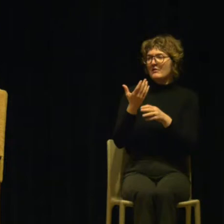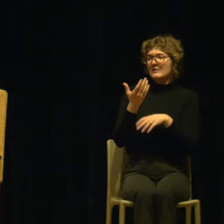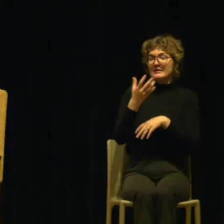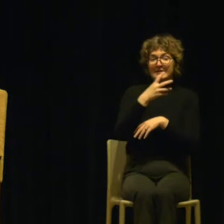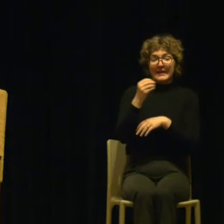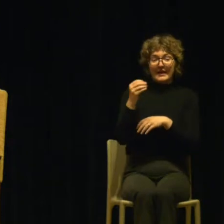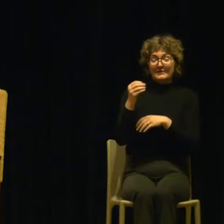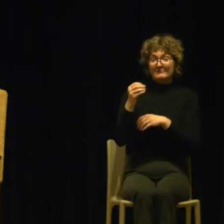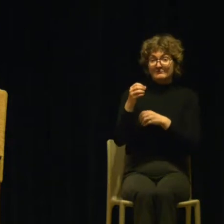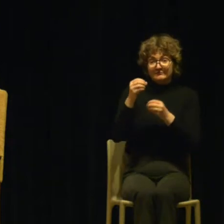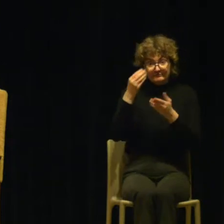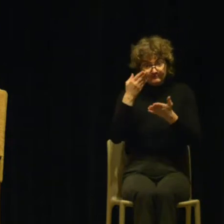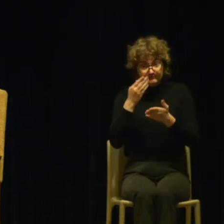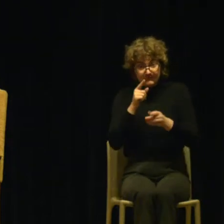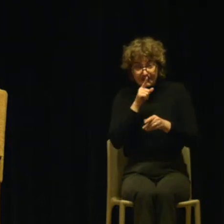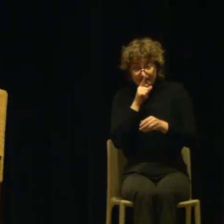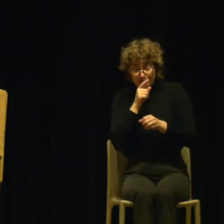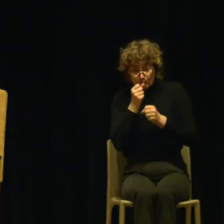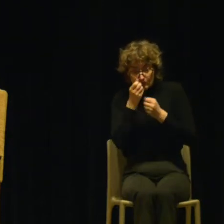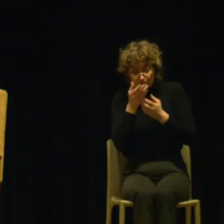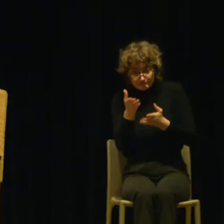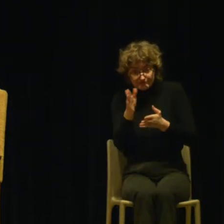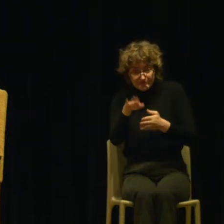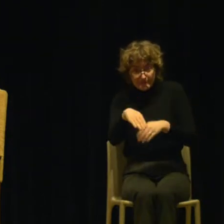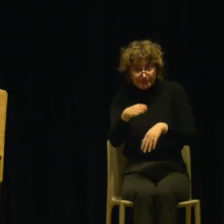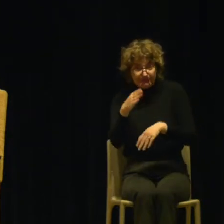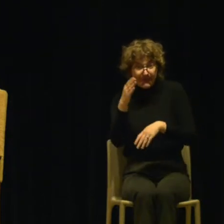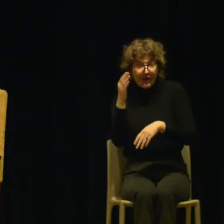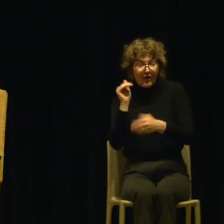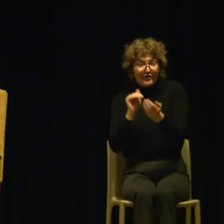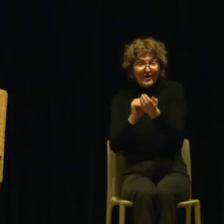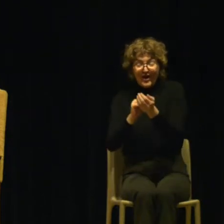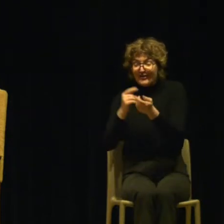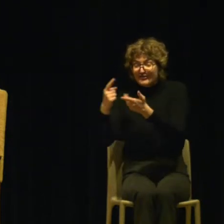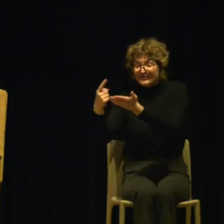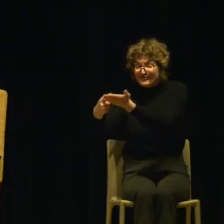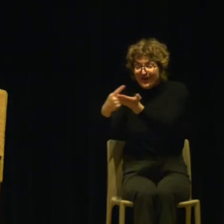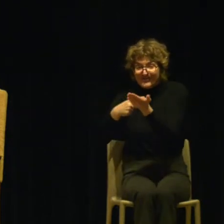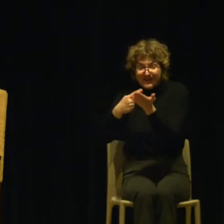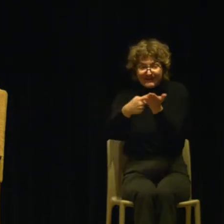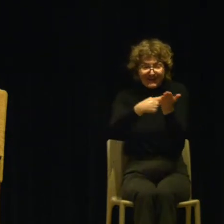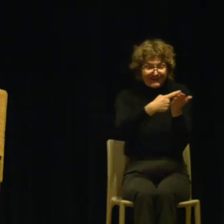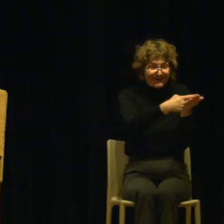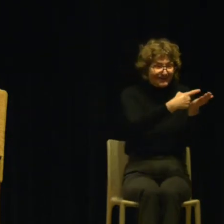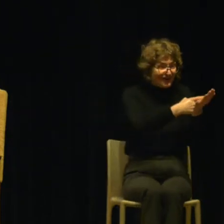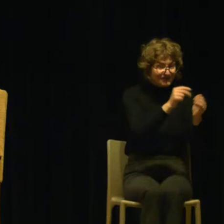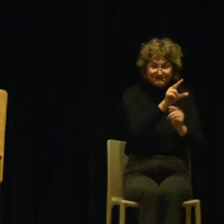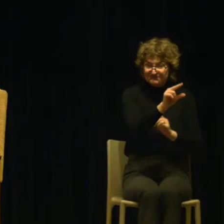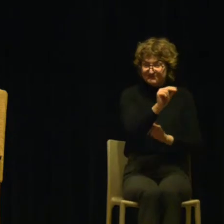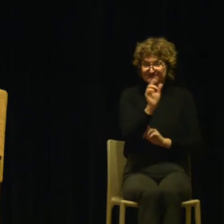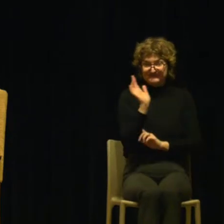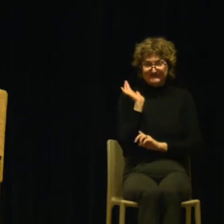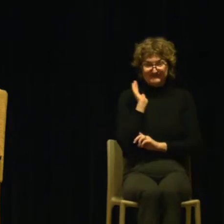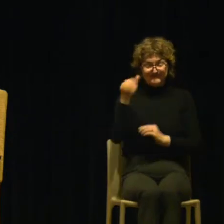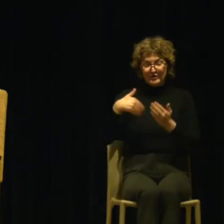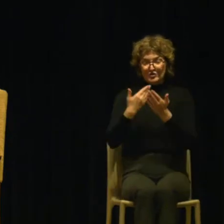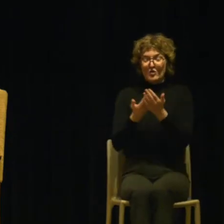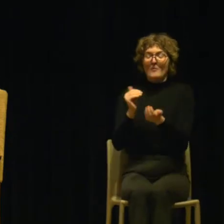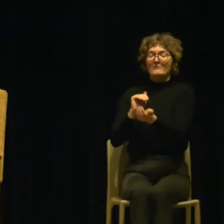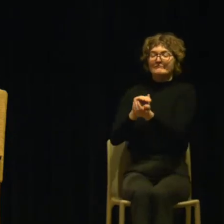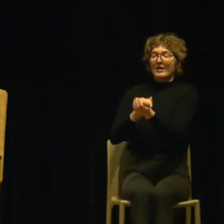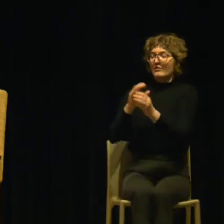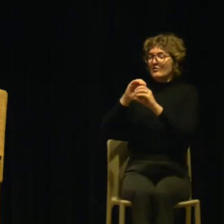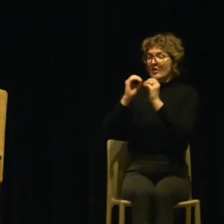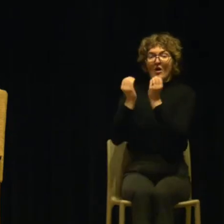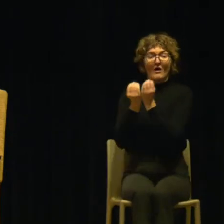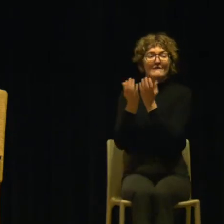little secret. Your doctors don't talk to each other. They do not. So you show up in a doctor's office and you're like,